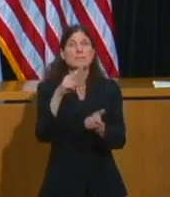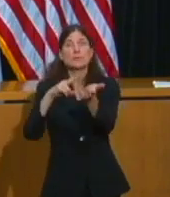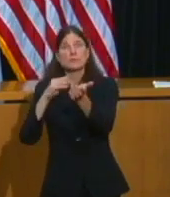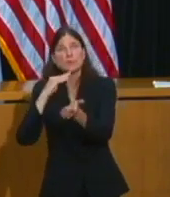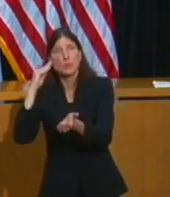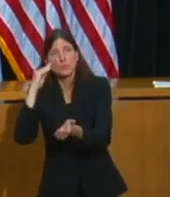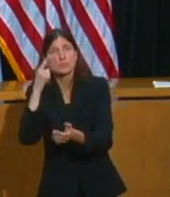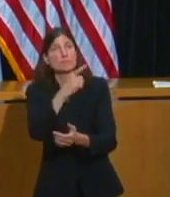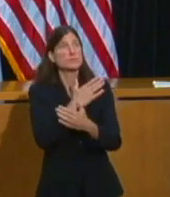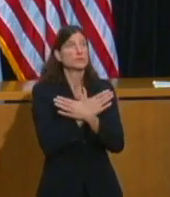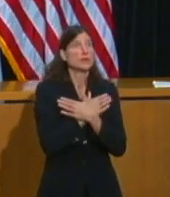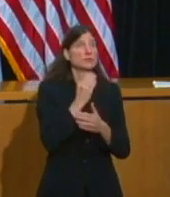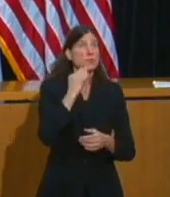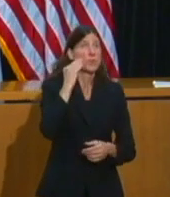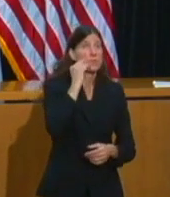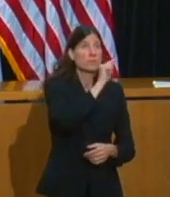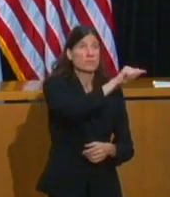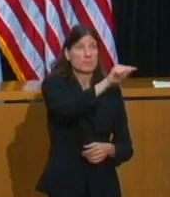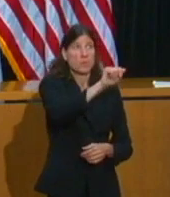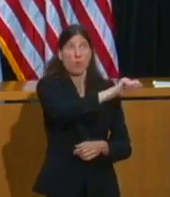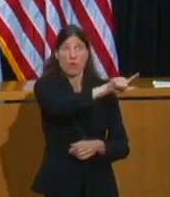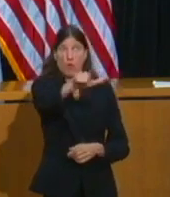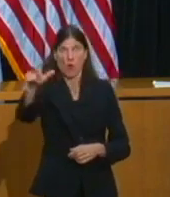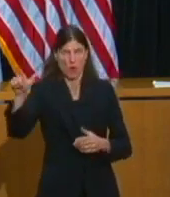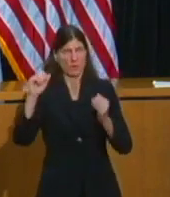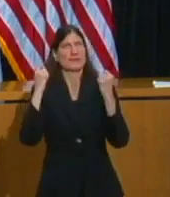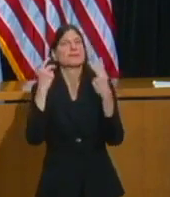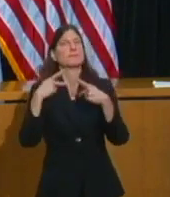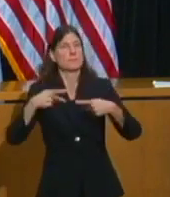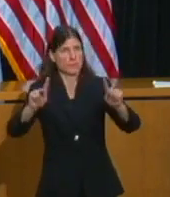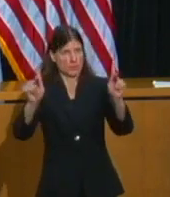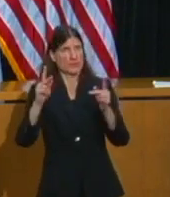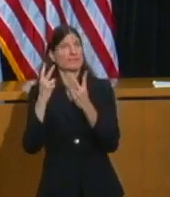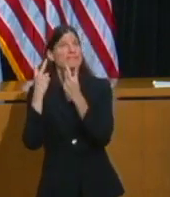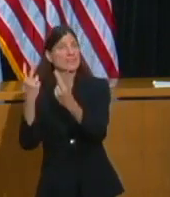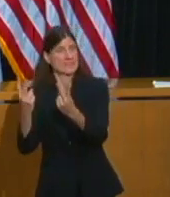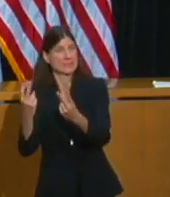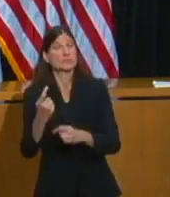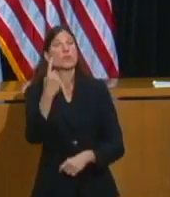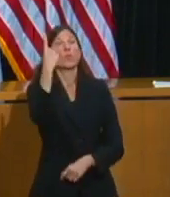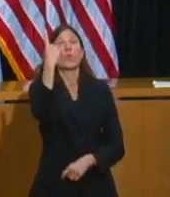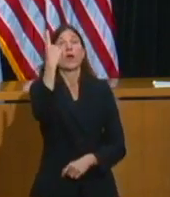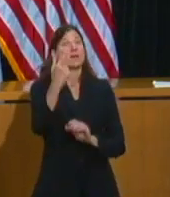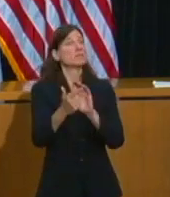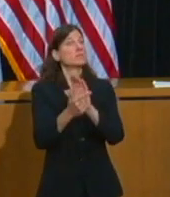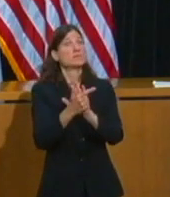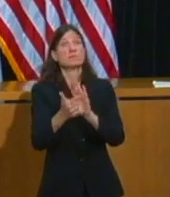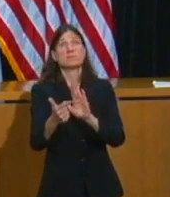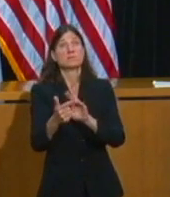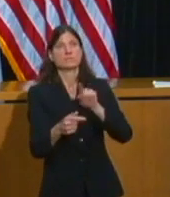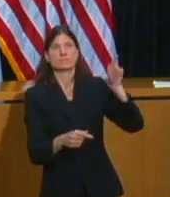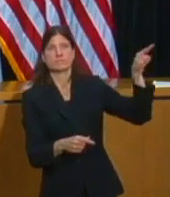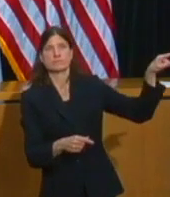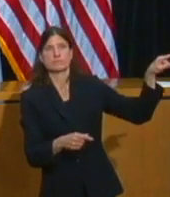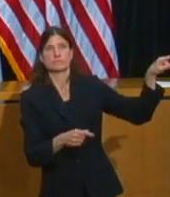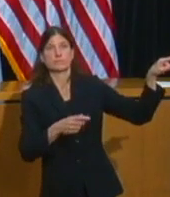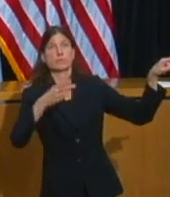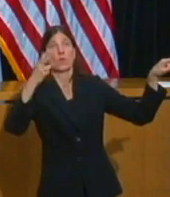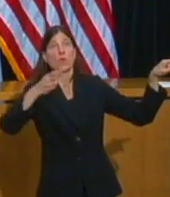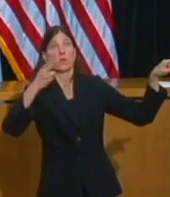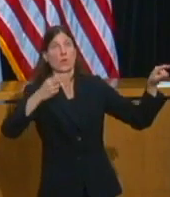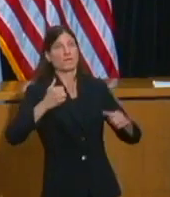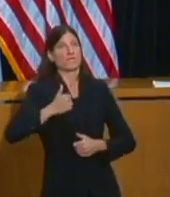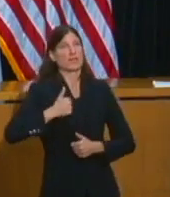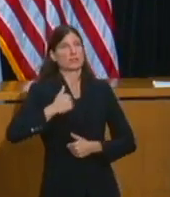Soldiers Home. Additional guidance will be issued in the coming days for the homes and other 24/7 congregate care facilities. With